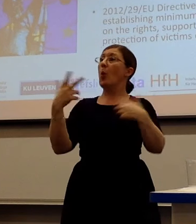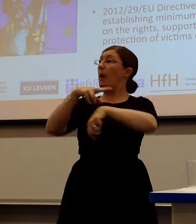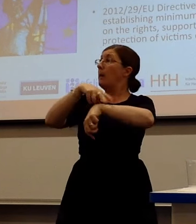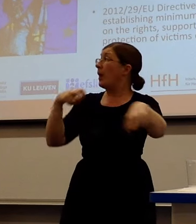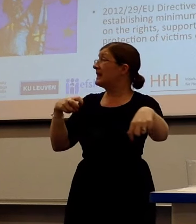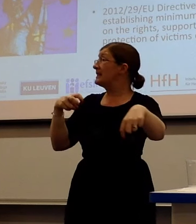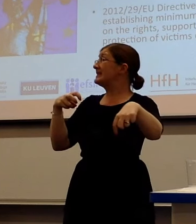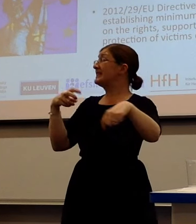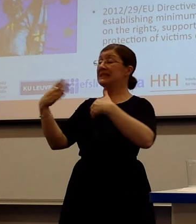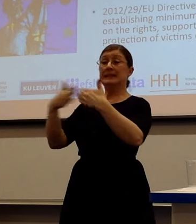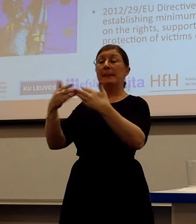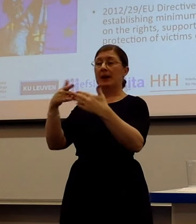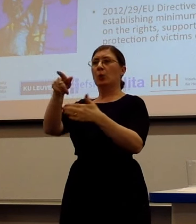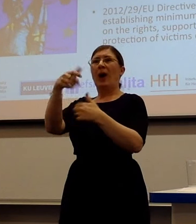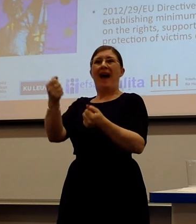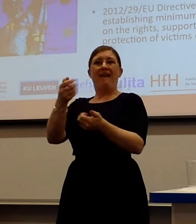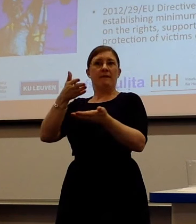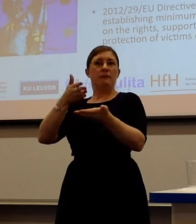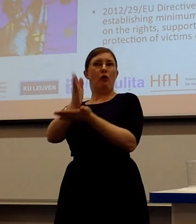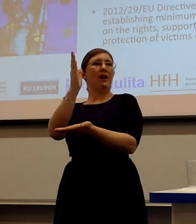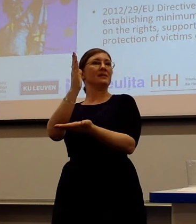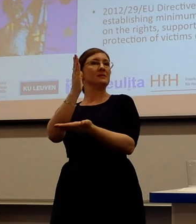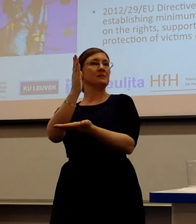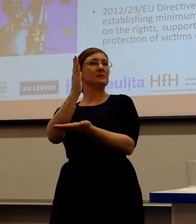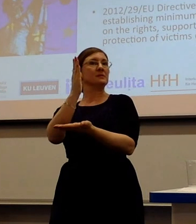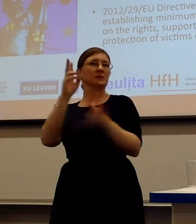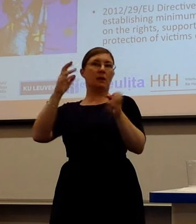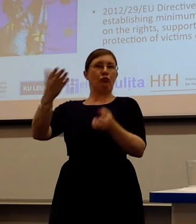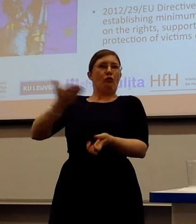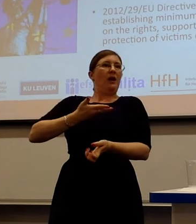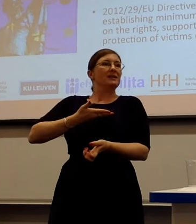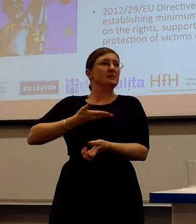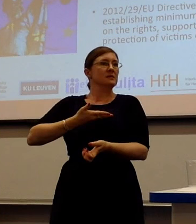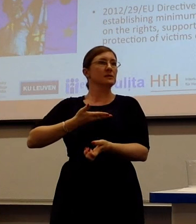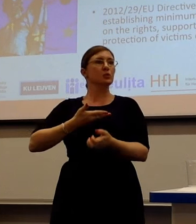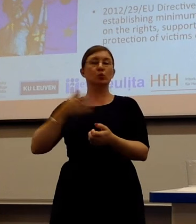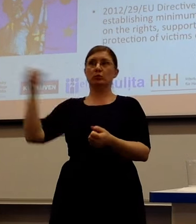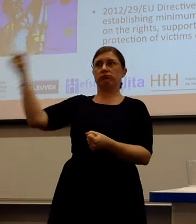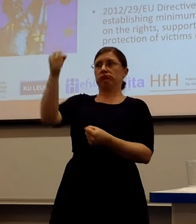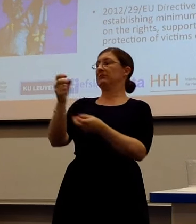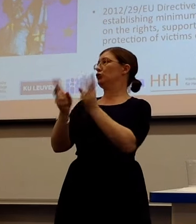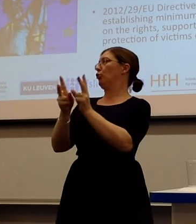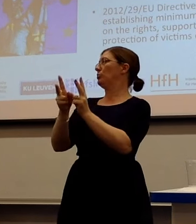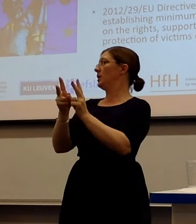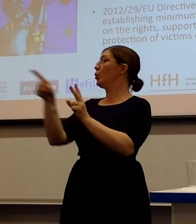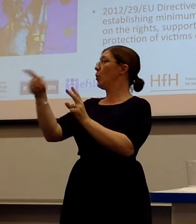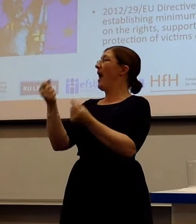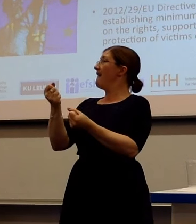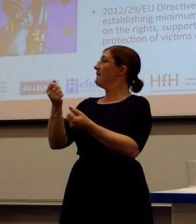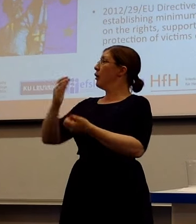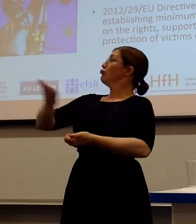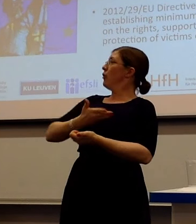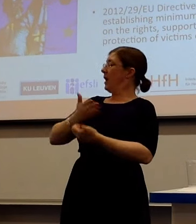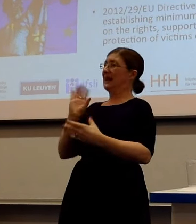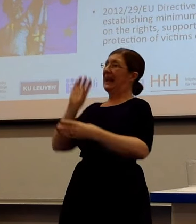directive exists, so whether it's within police or court or any form of legal interpreting across Europe, people have the right